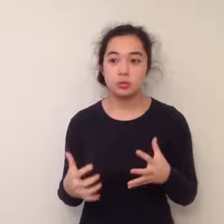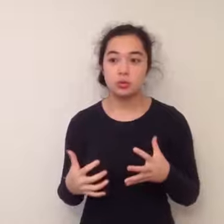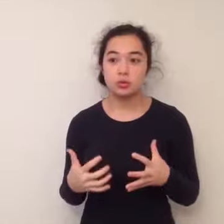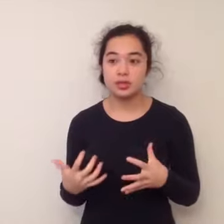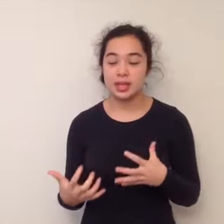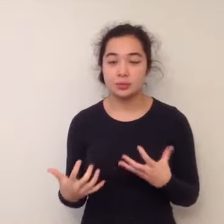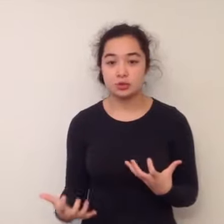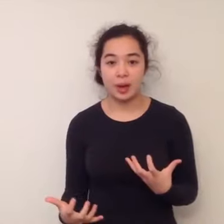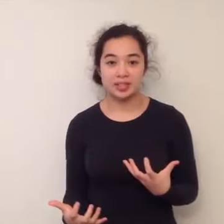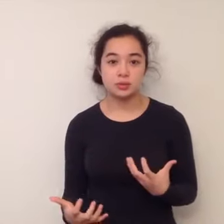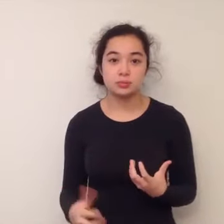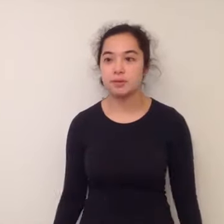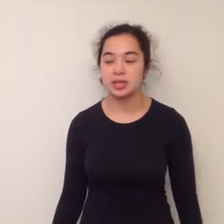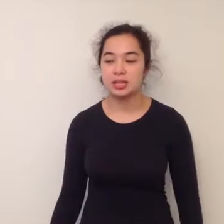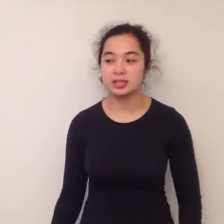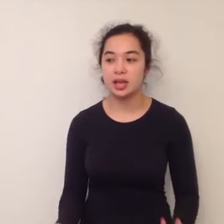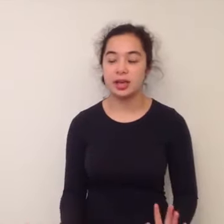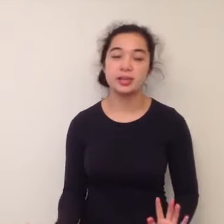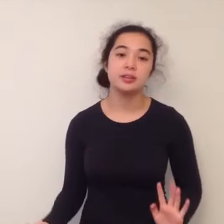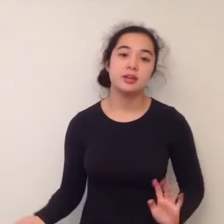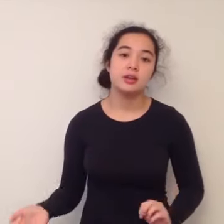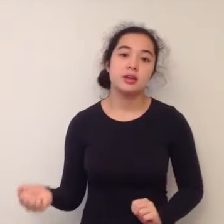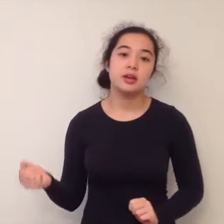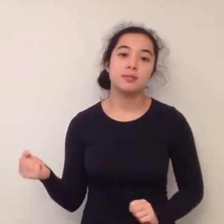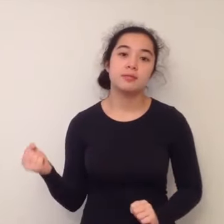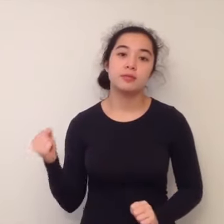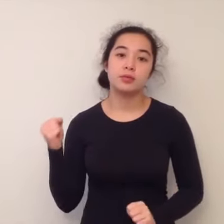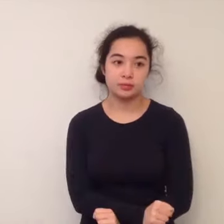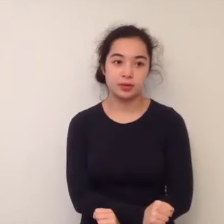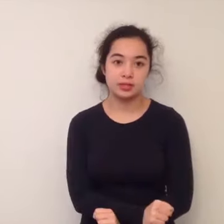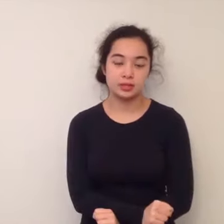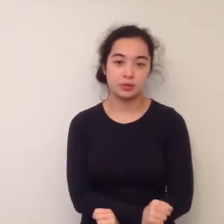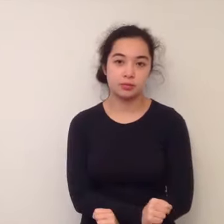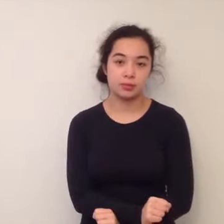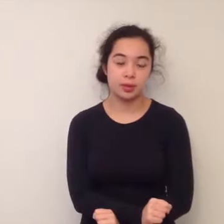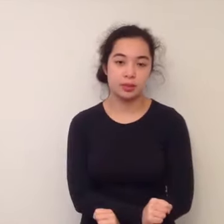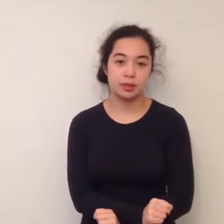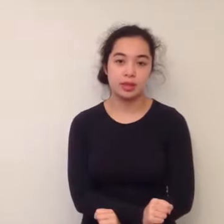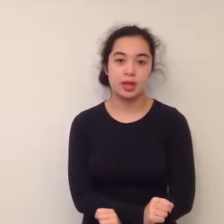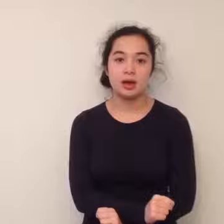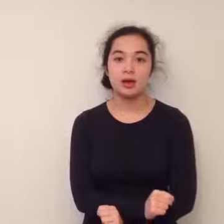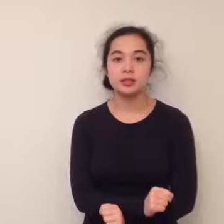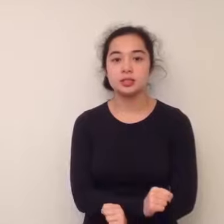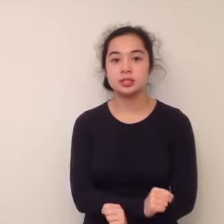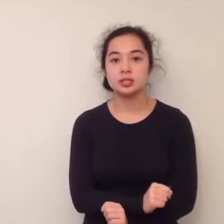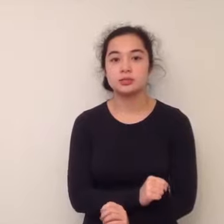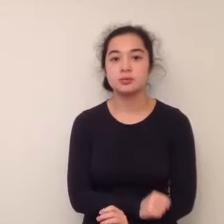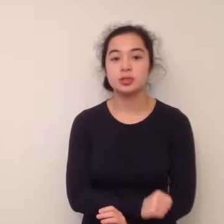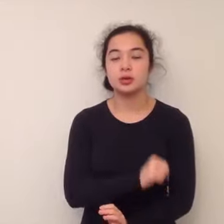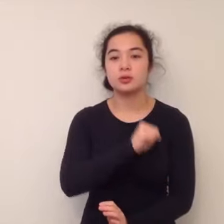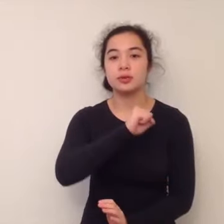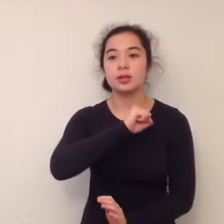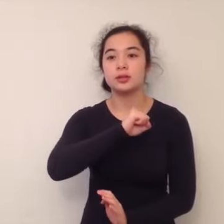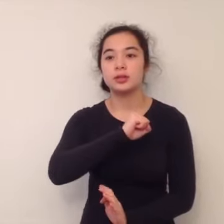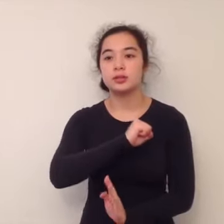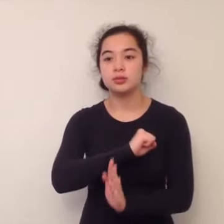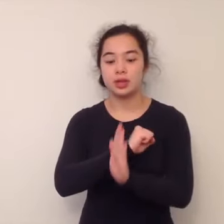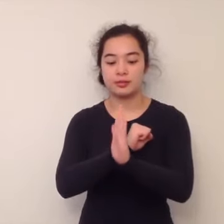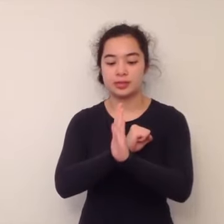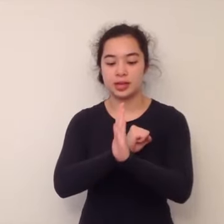all in the same sort of pattern. We take the sign for the first letter of the month and put it over your left